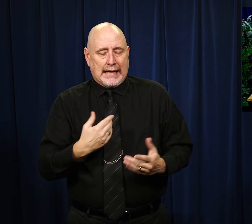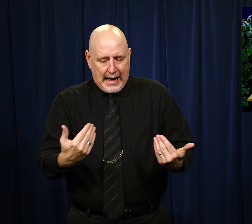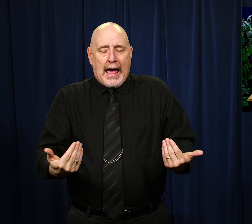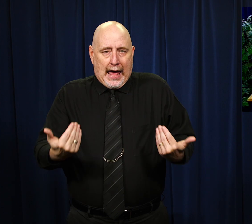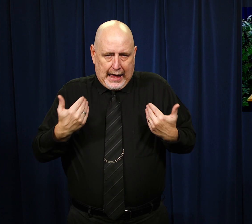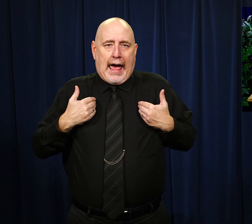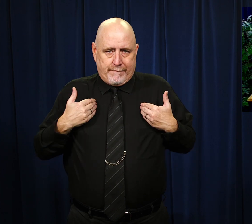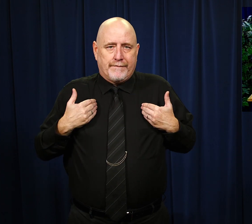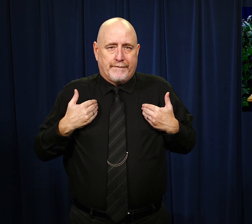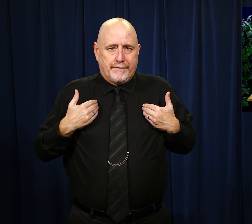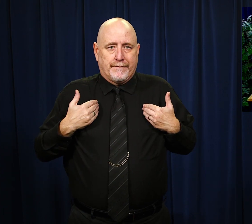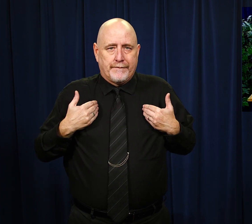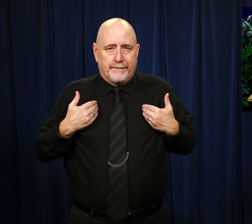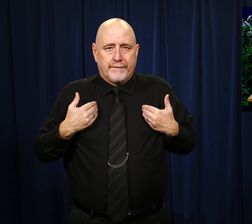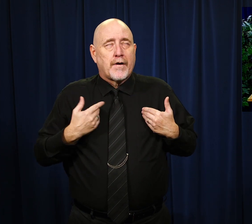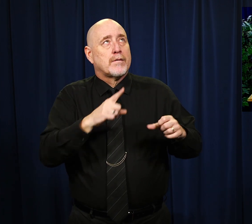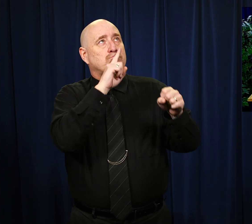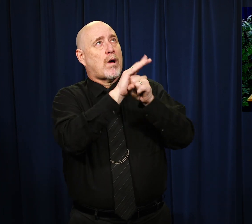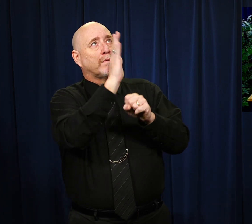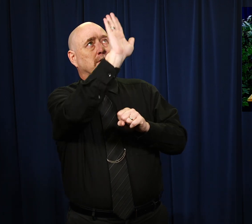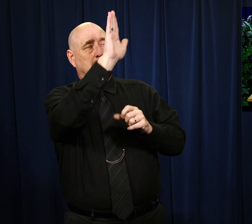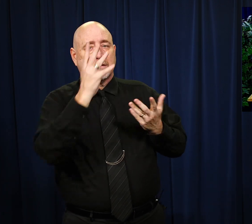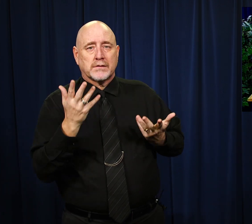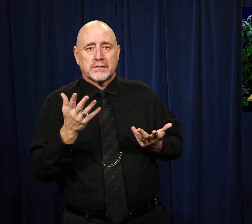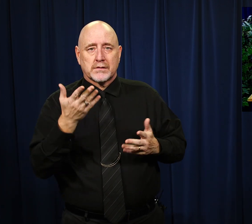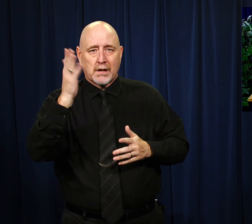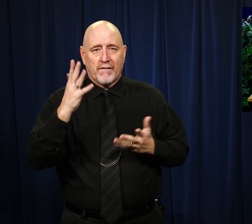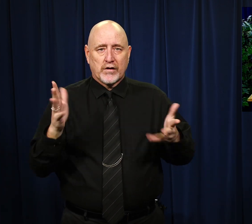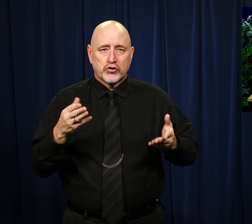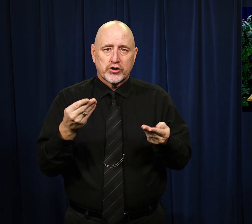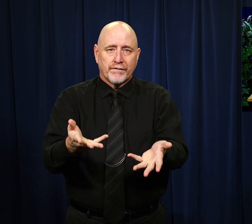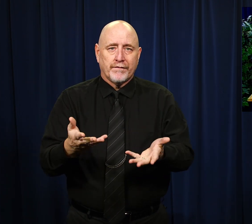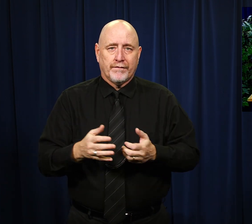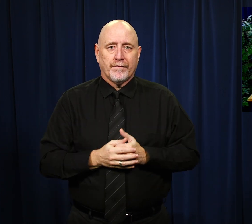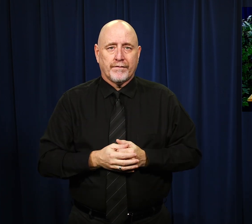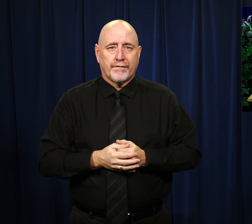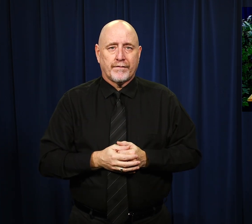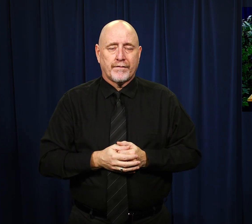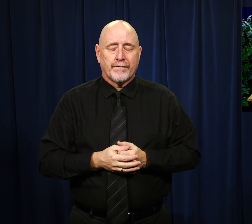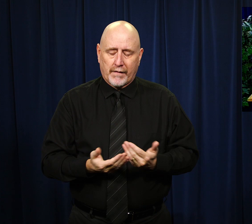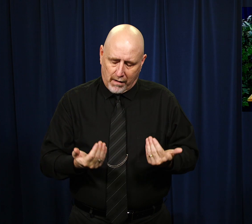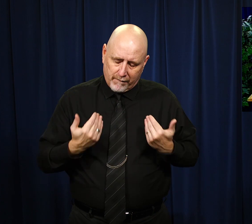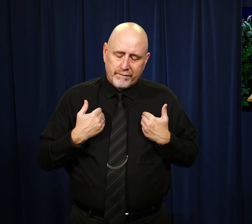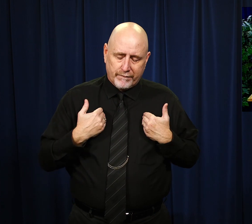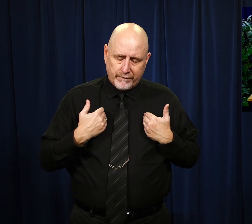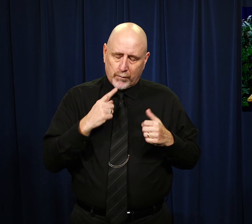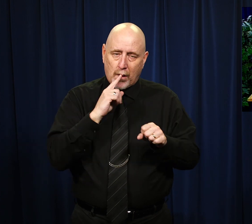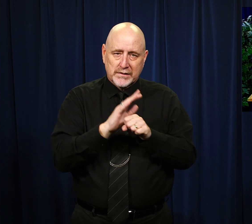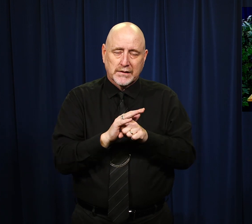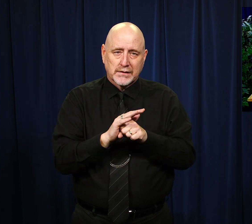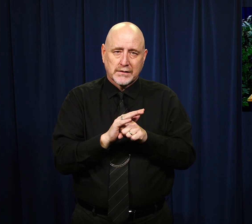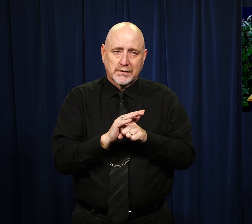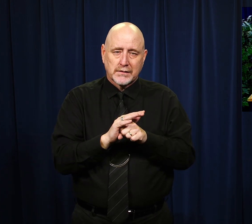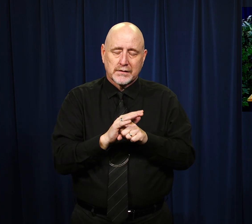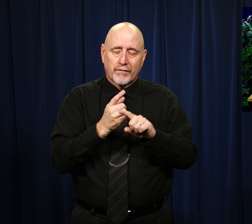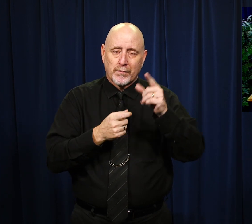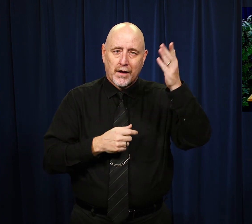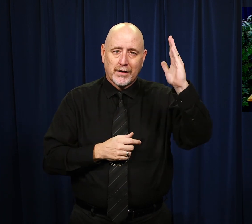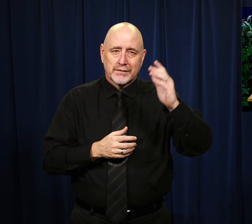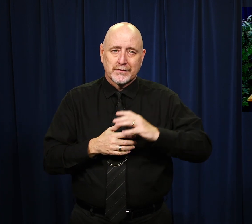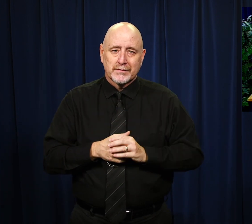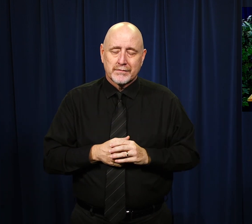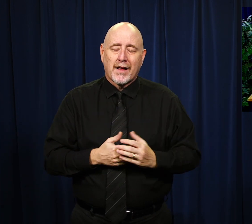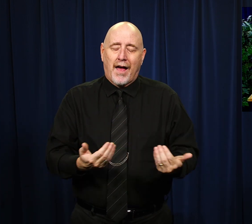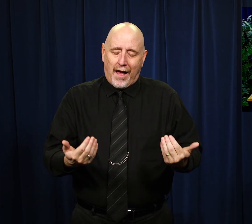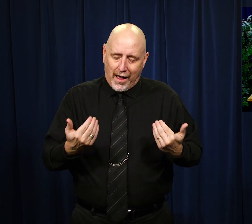We have that promise from God. We have the promise from God.